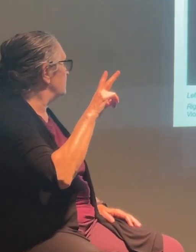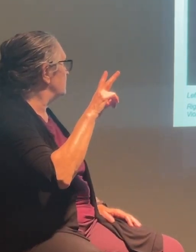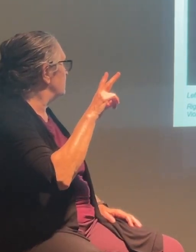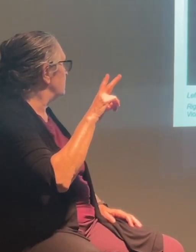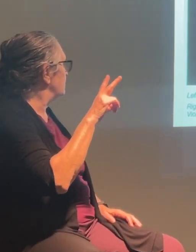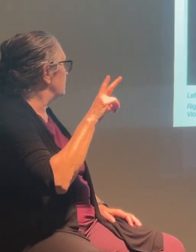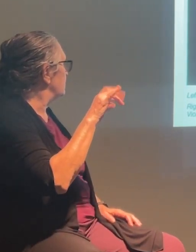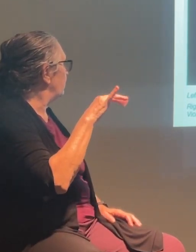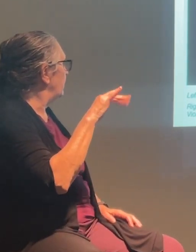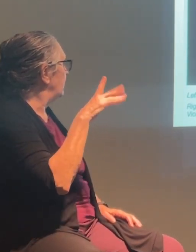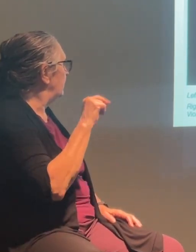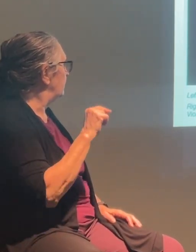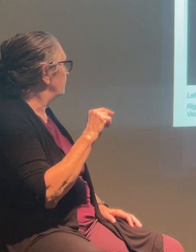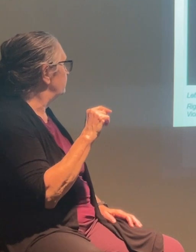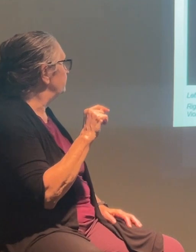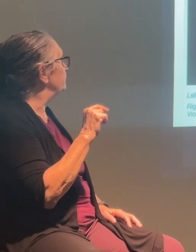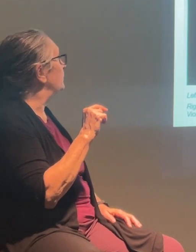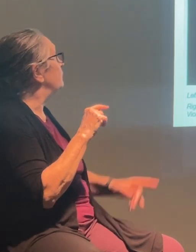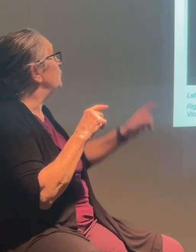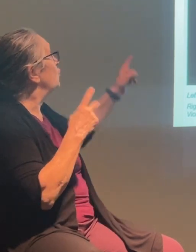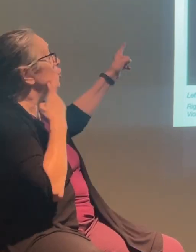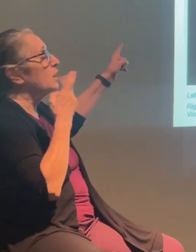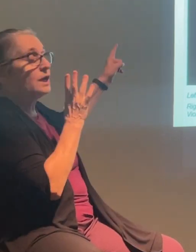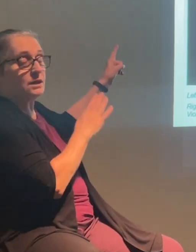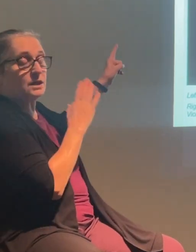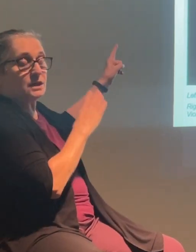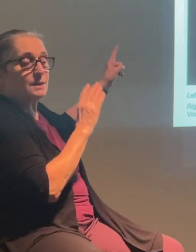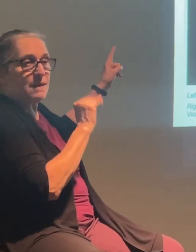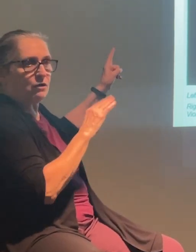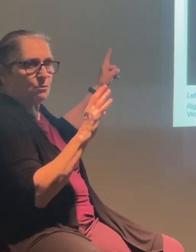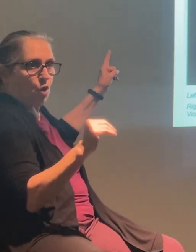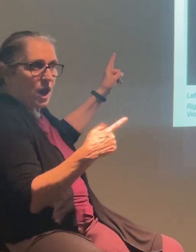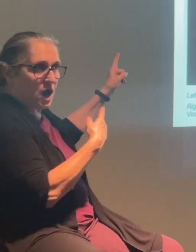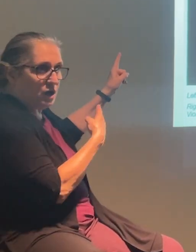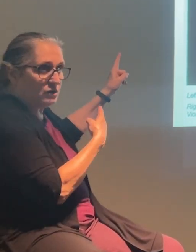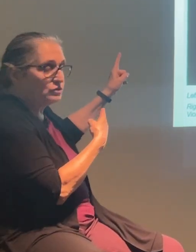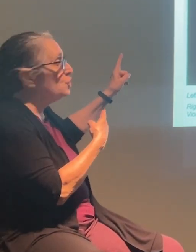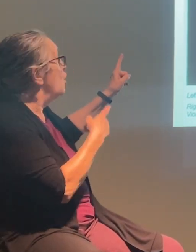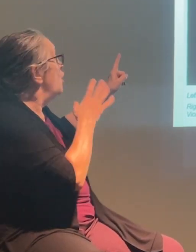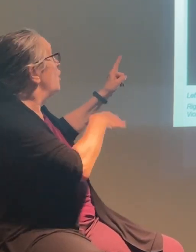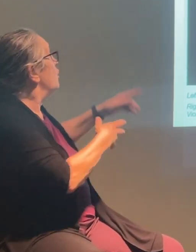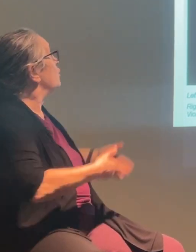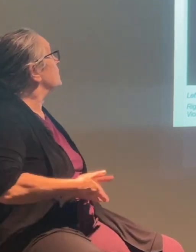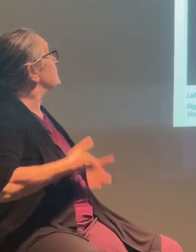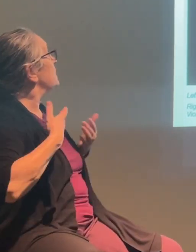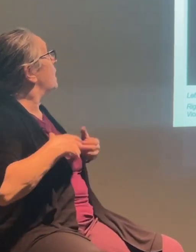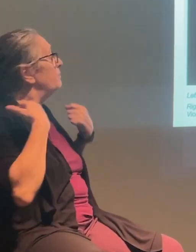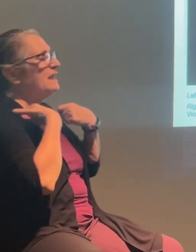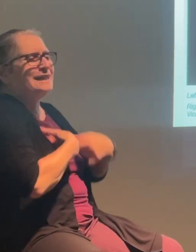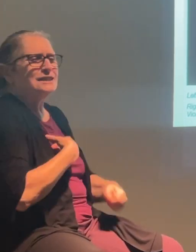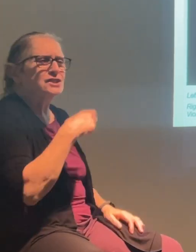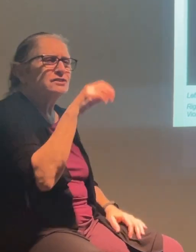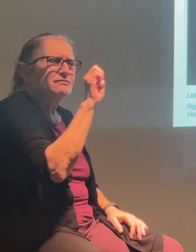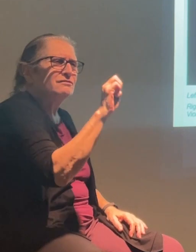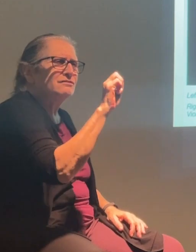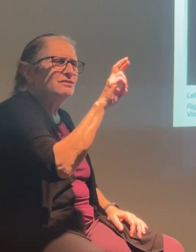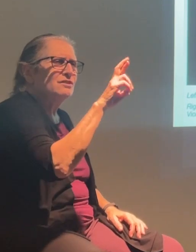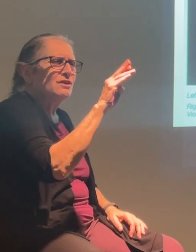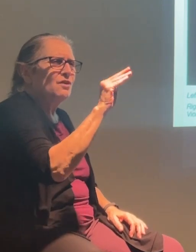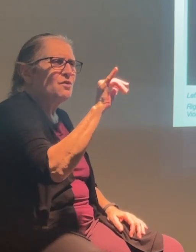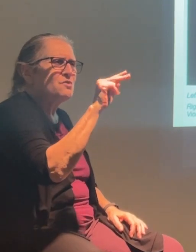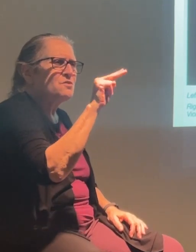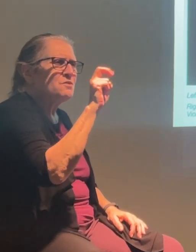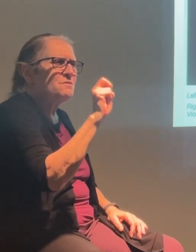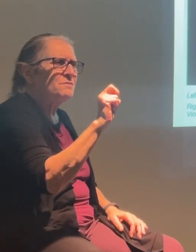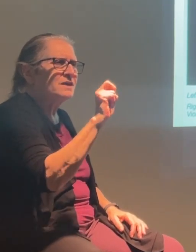best. And if you look at Marion Morehouse's top, it's actually ermine fur. But because it's done